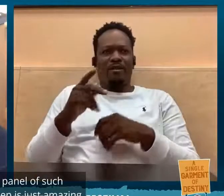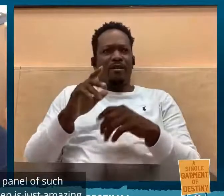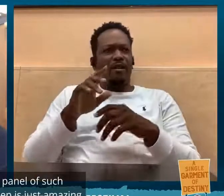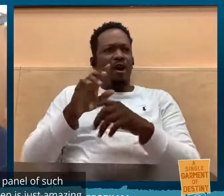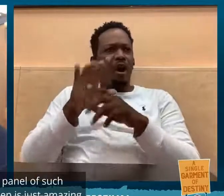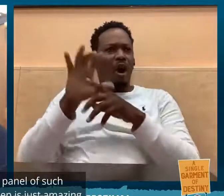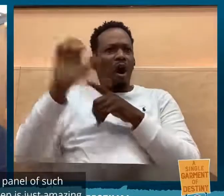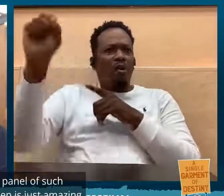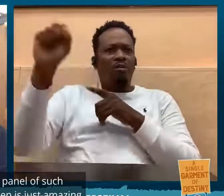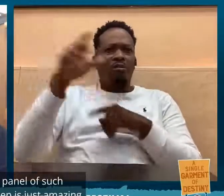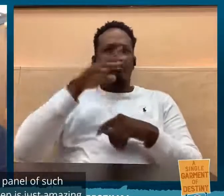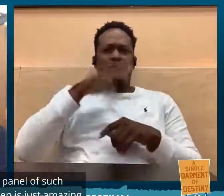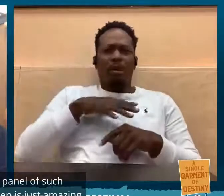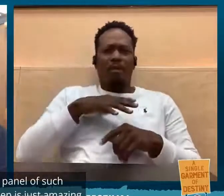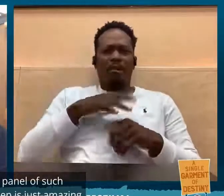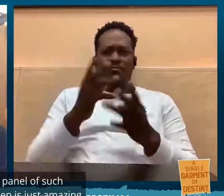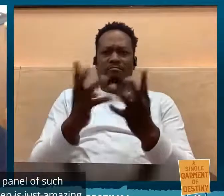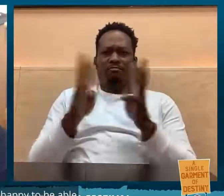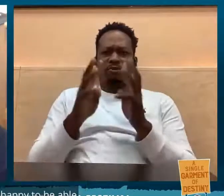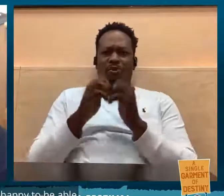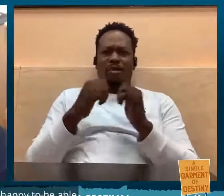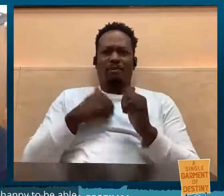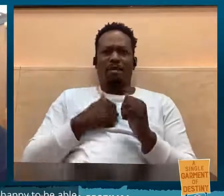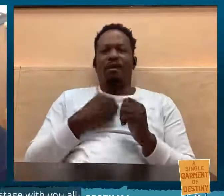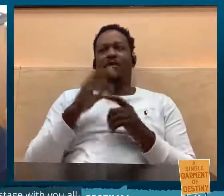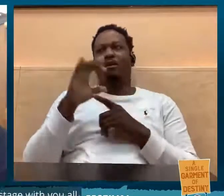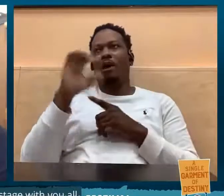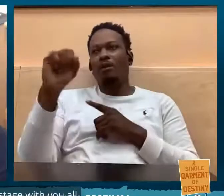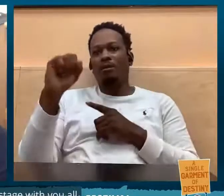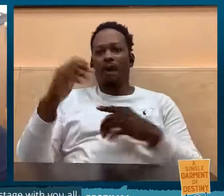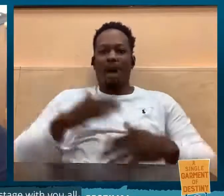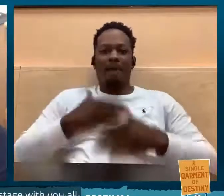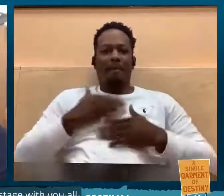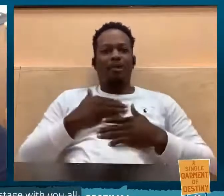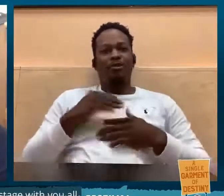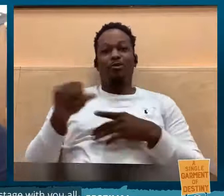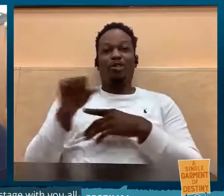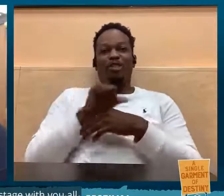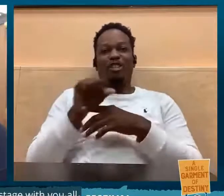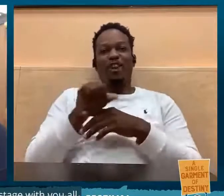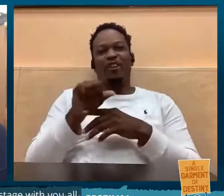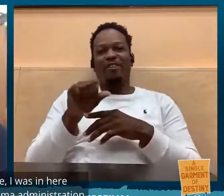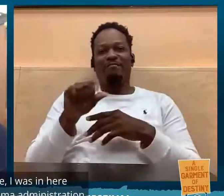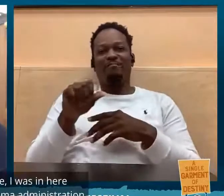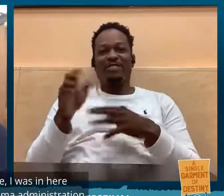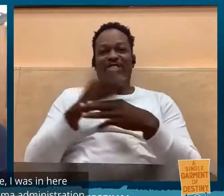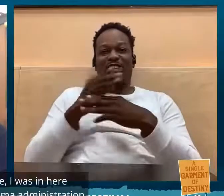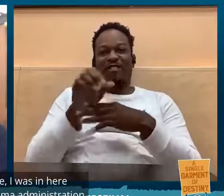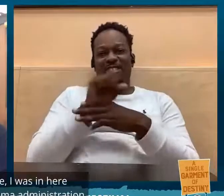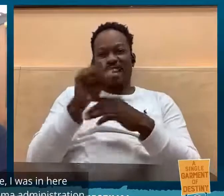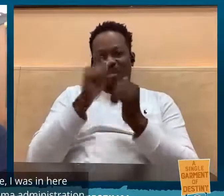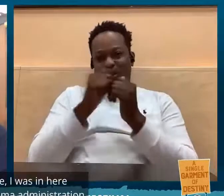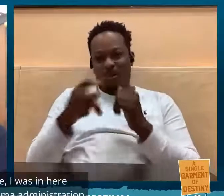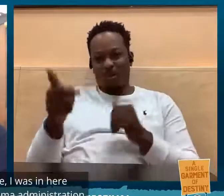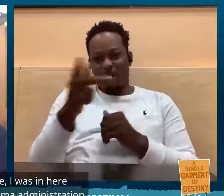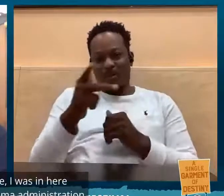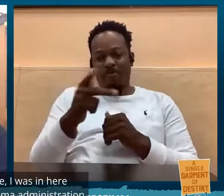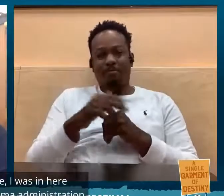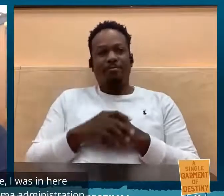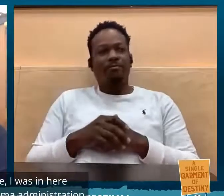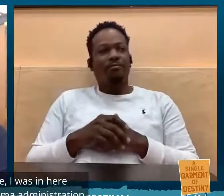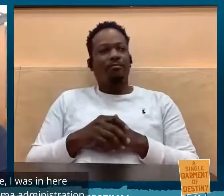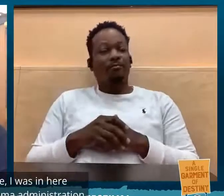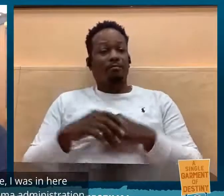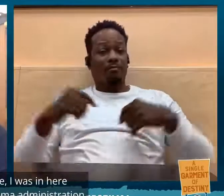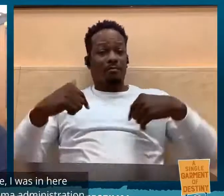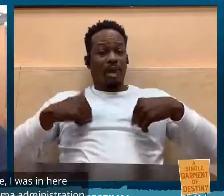dynamic women is just amazing. And I'm just happy to be able to share the stage with you all. And for me, you know, I was in